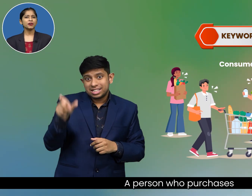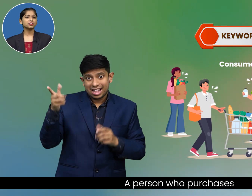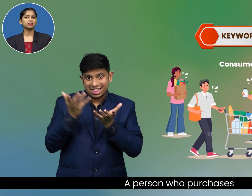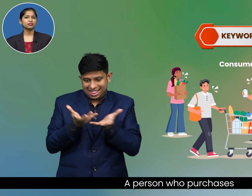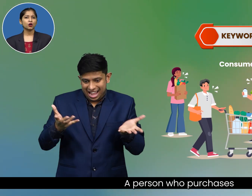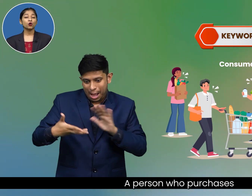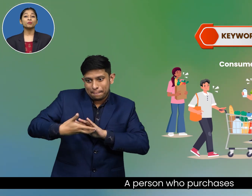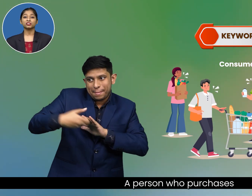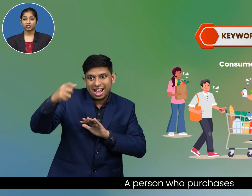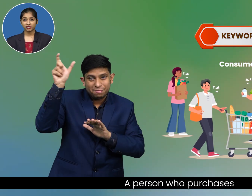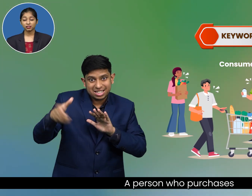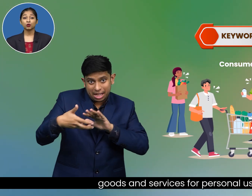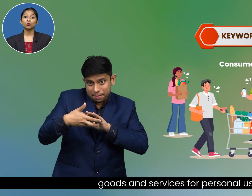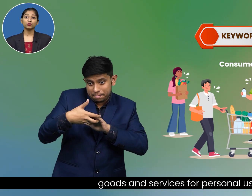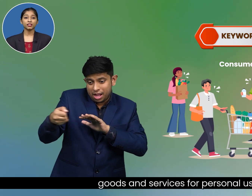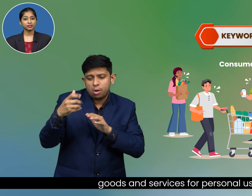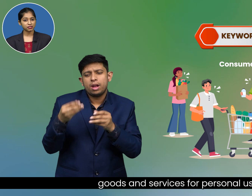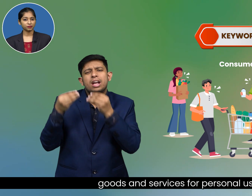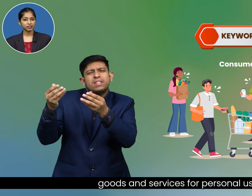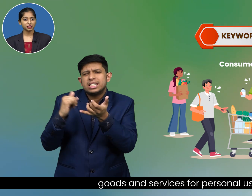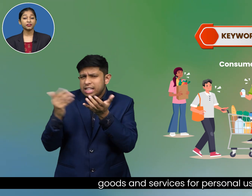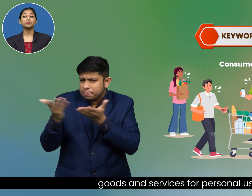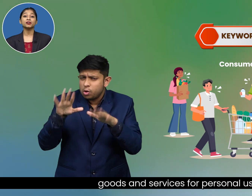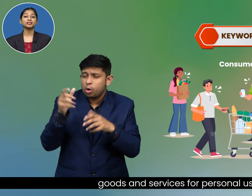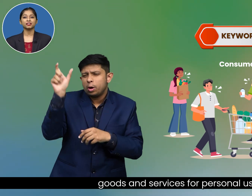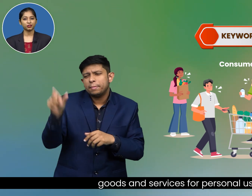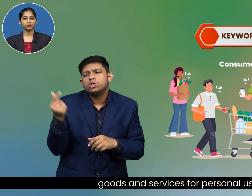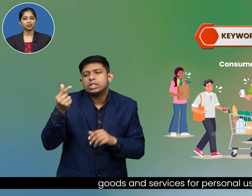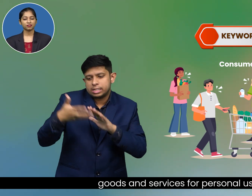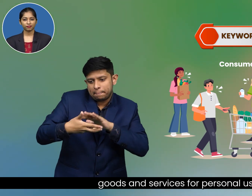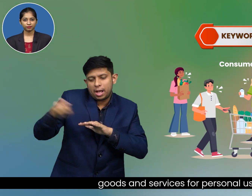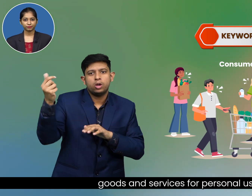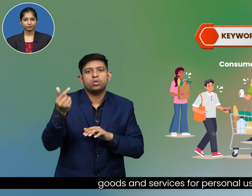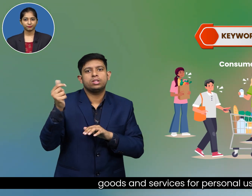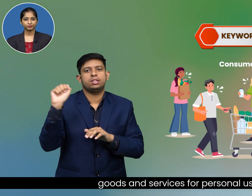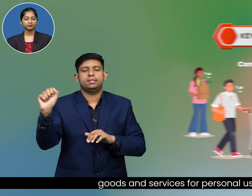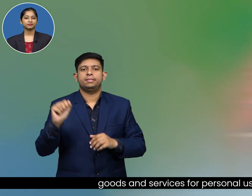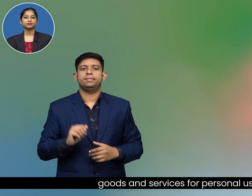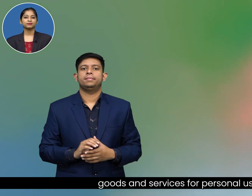A person who purchases goods and services for personal use.